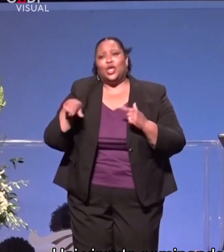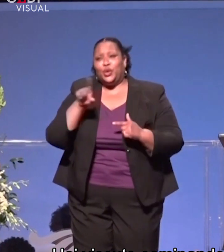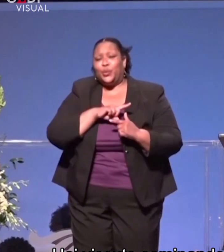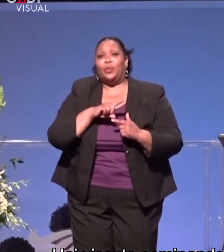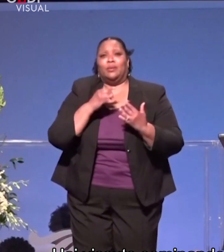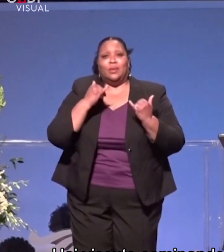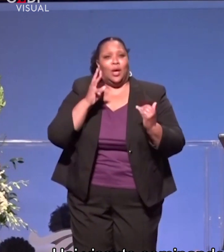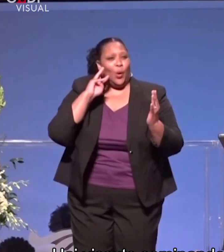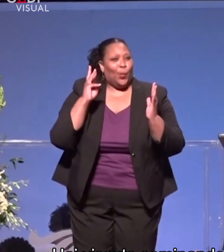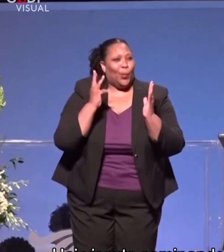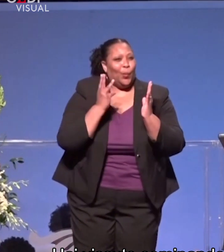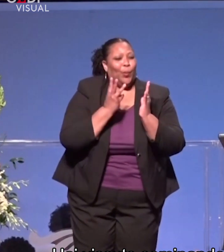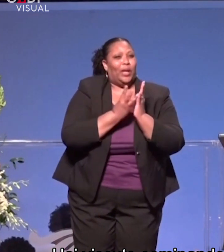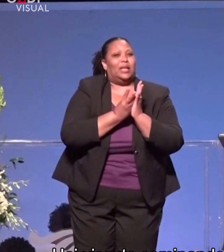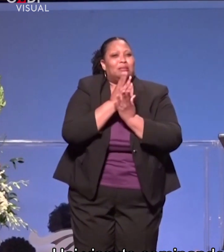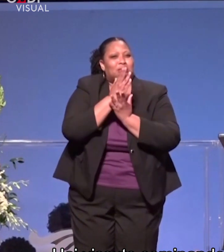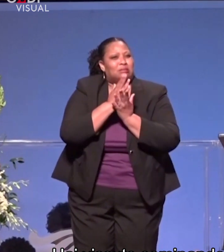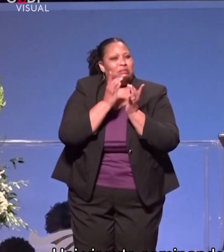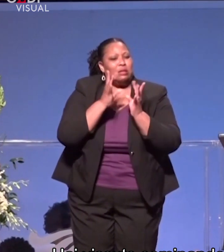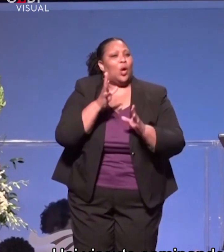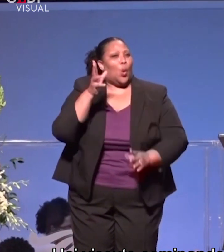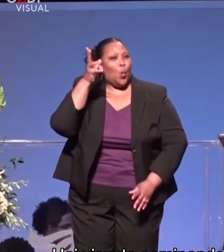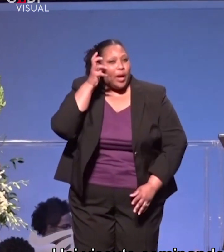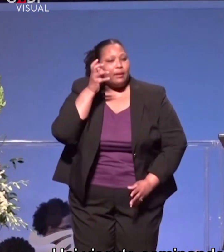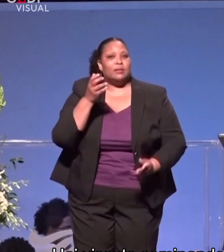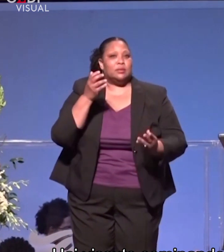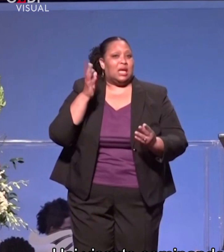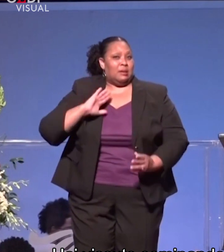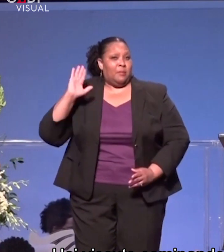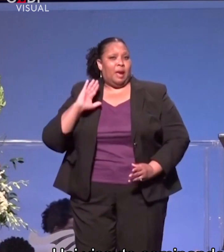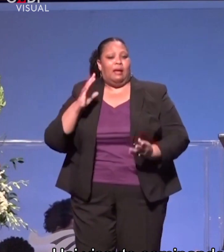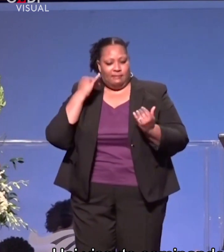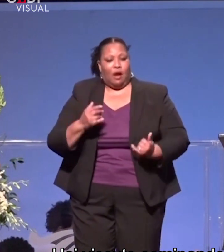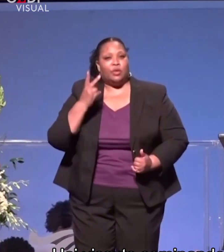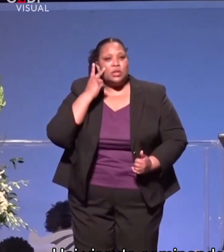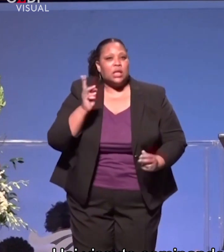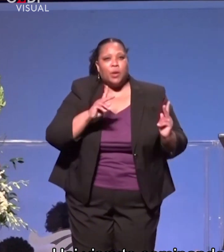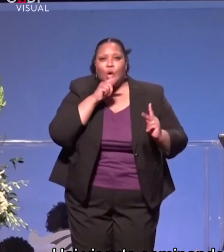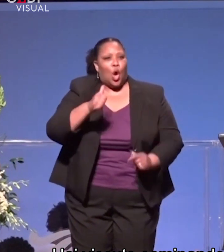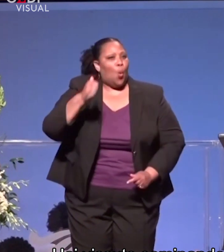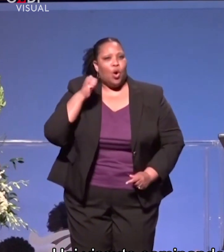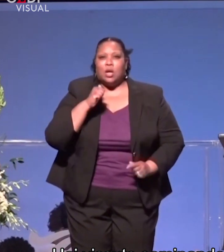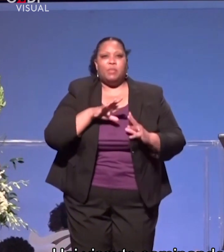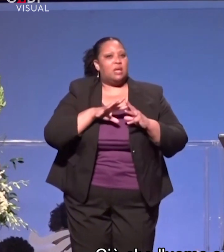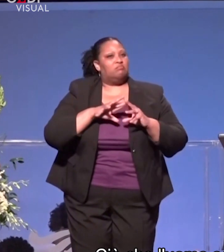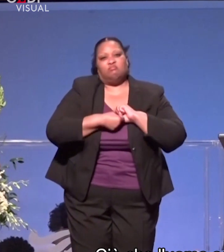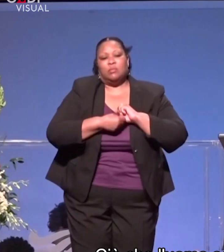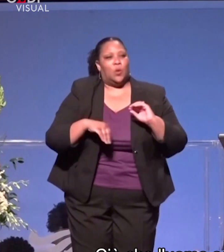sown wickedness, and now you have to reap the wrath of those that don't want to be wicked no